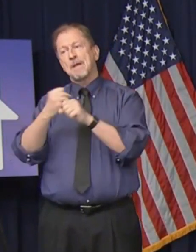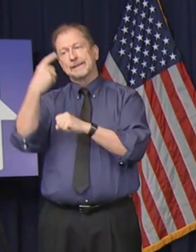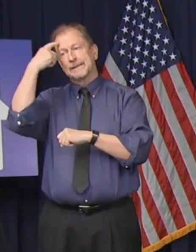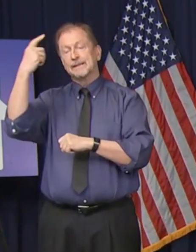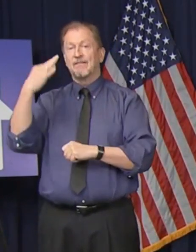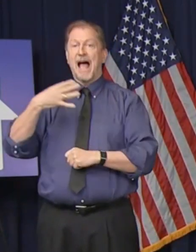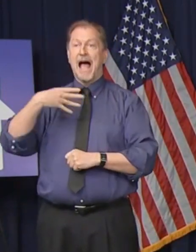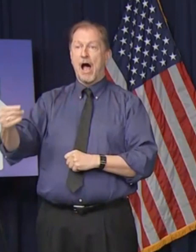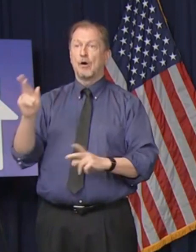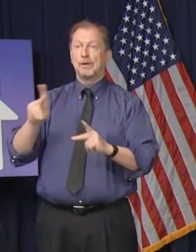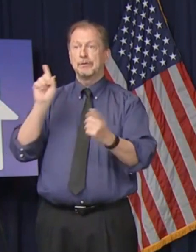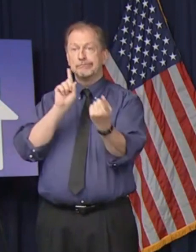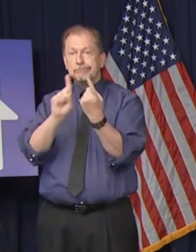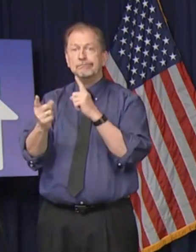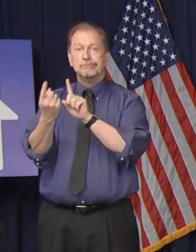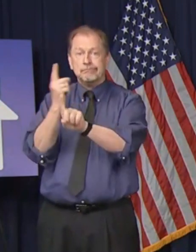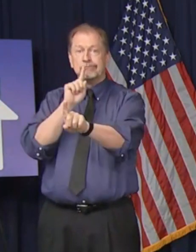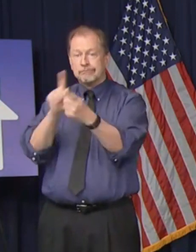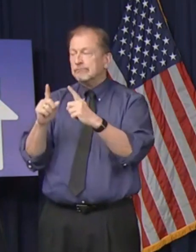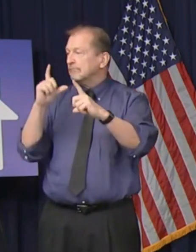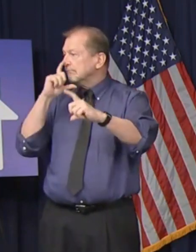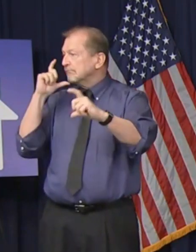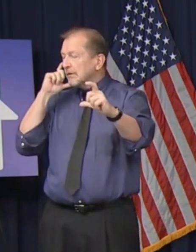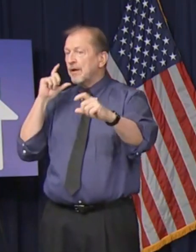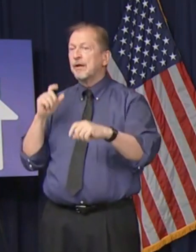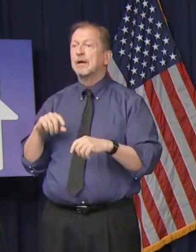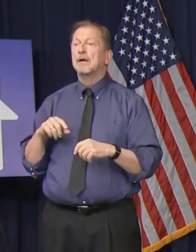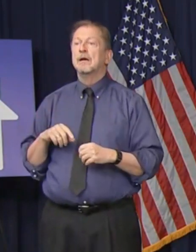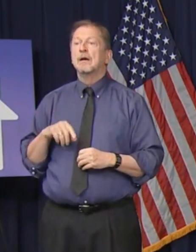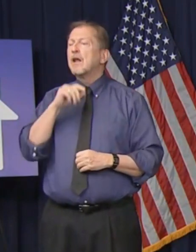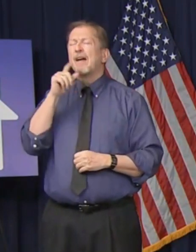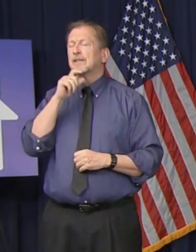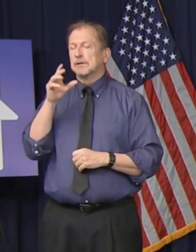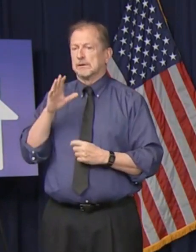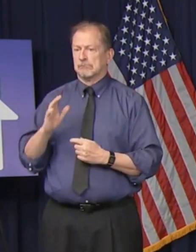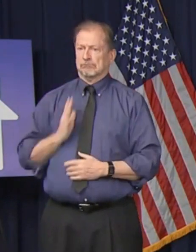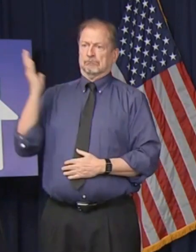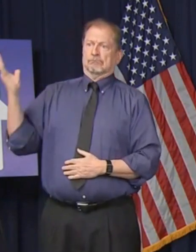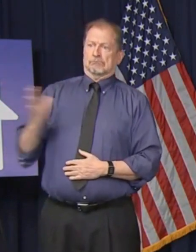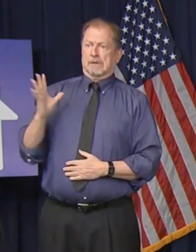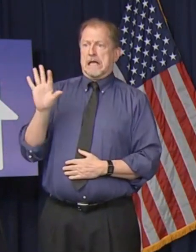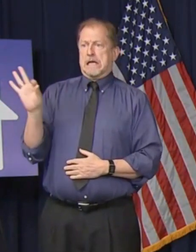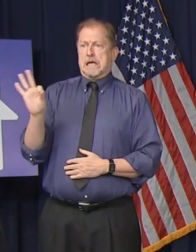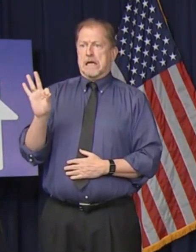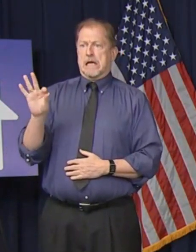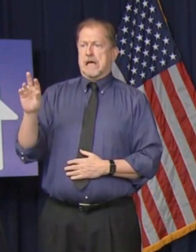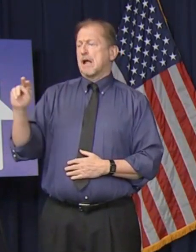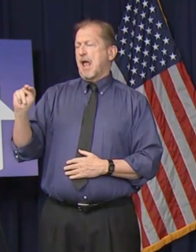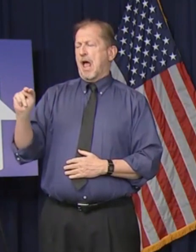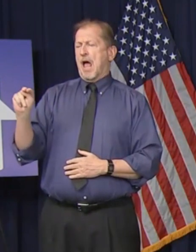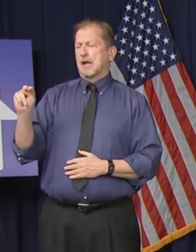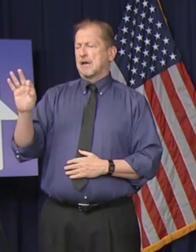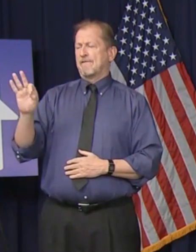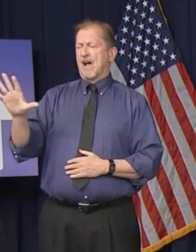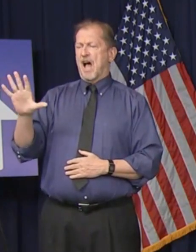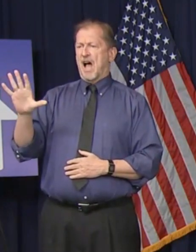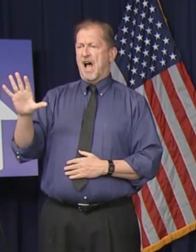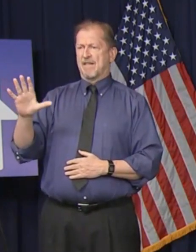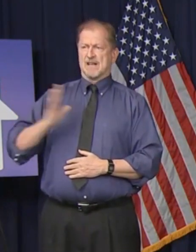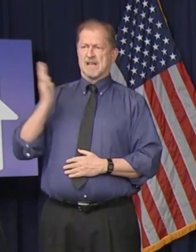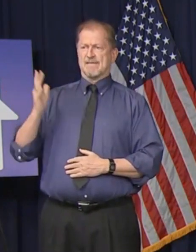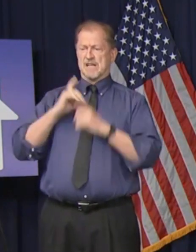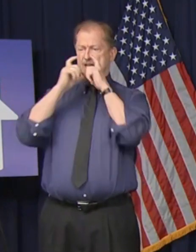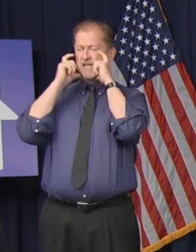be outside and, you know, each of you wears you don't have to wear an N95 mask. You just need some face covering because it's your